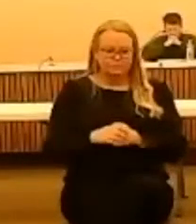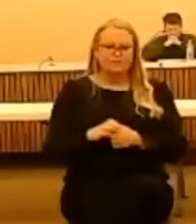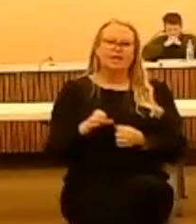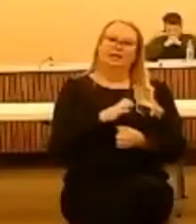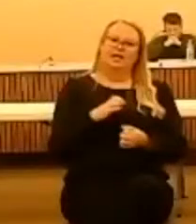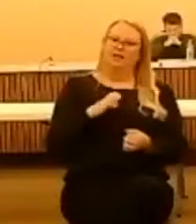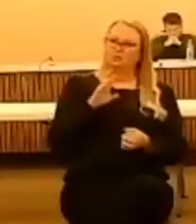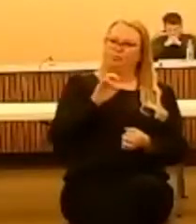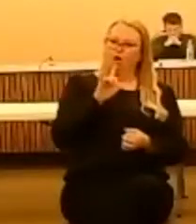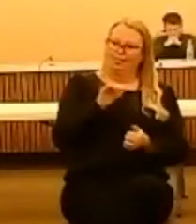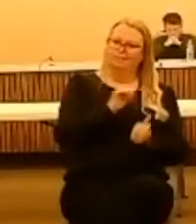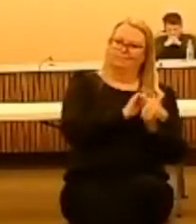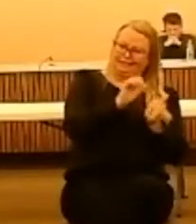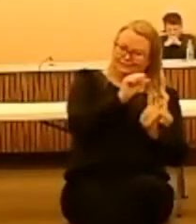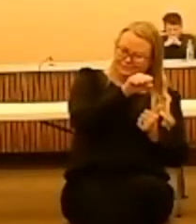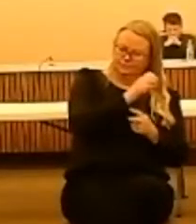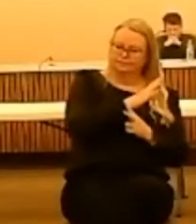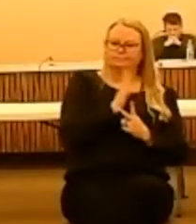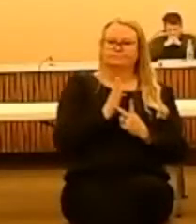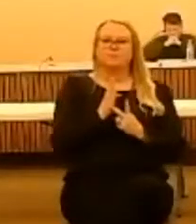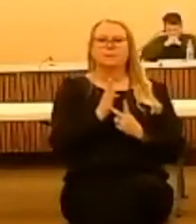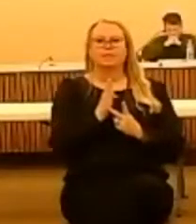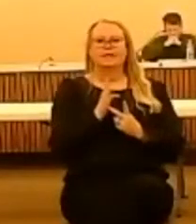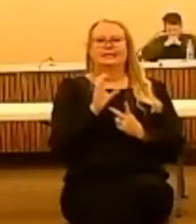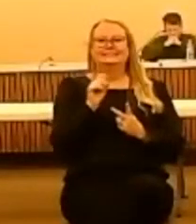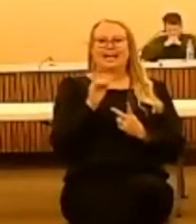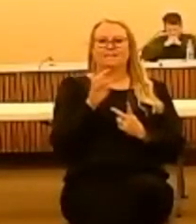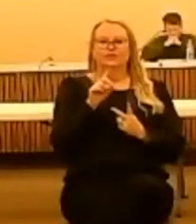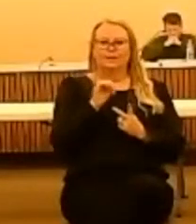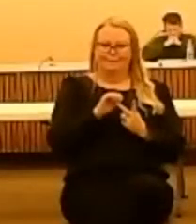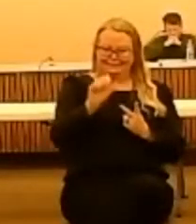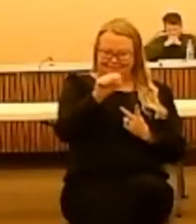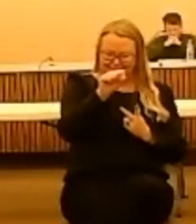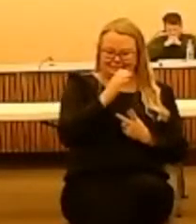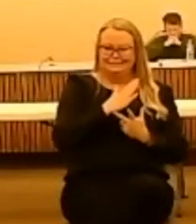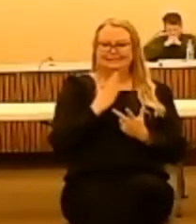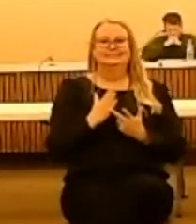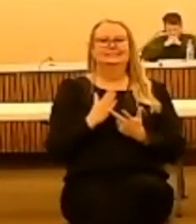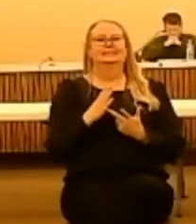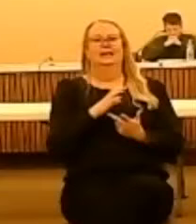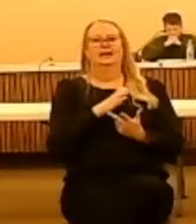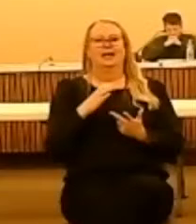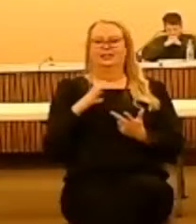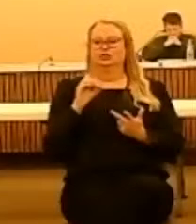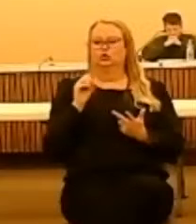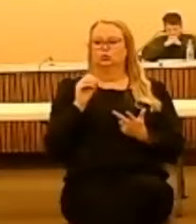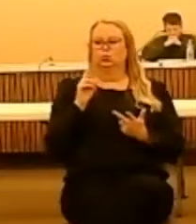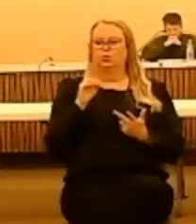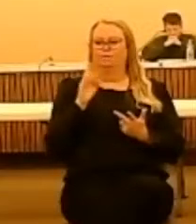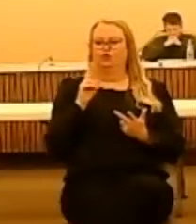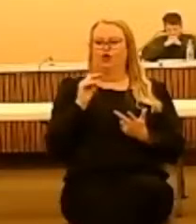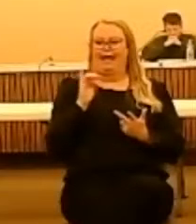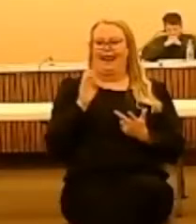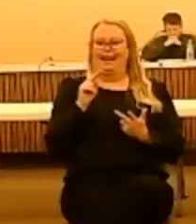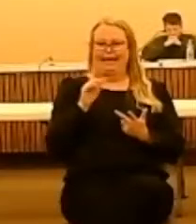Councilmember Barley, Aye. Councilmember Stafford. Aye. Councilmember Safranek, Aye.